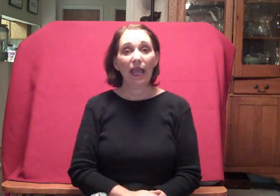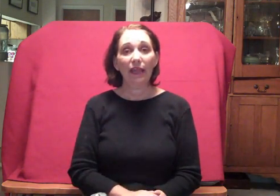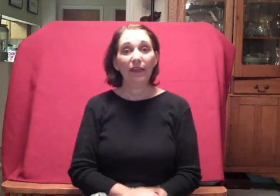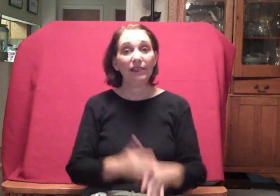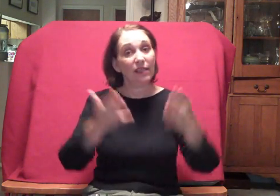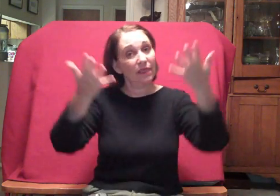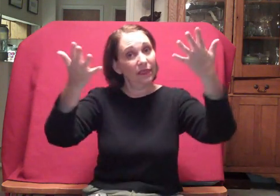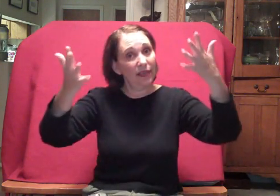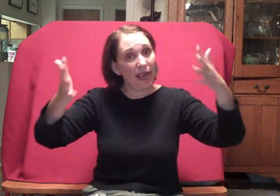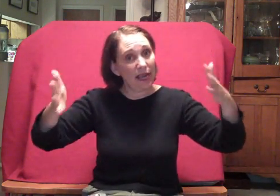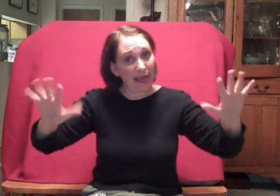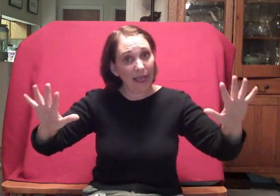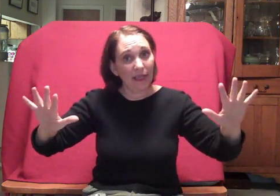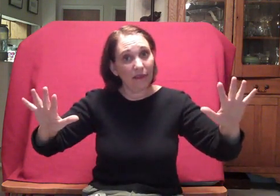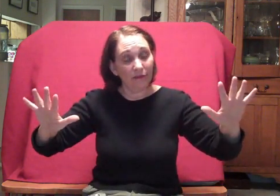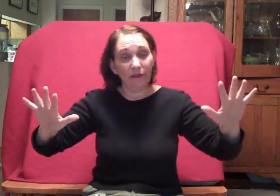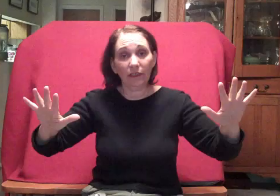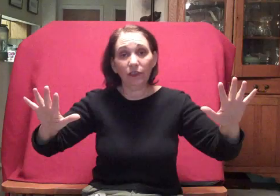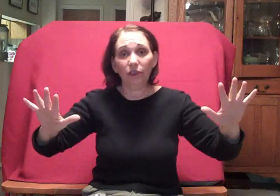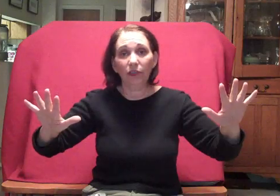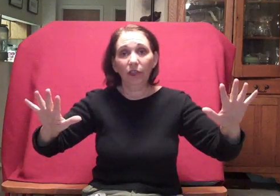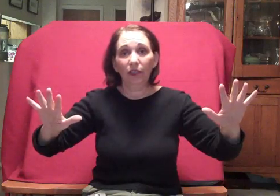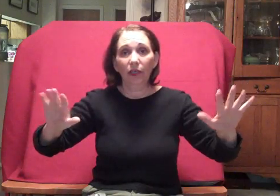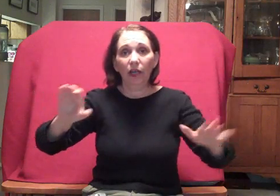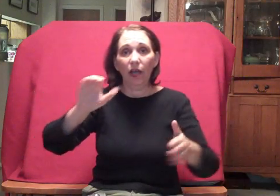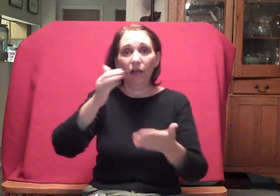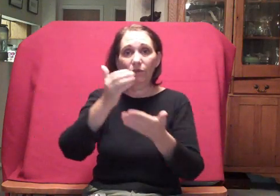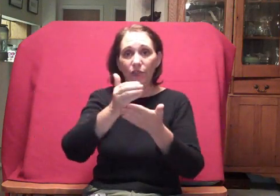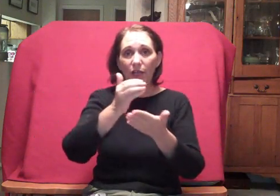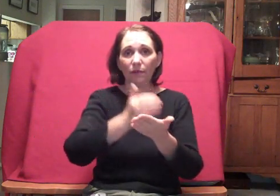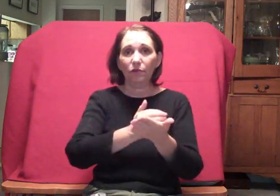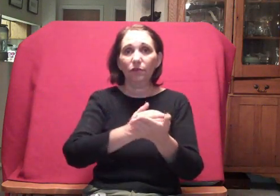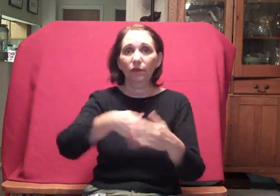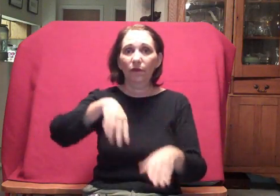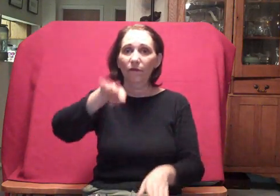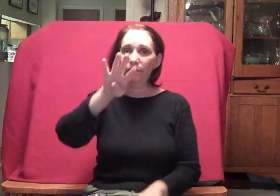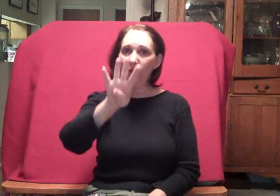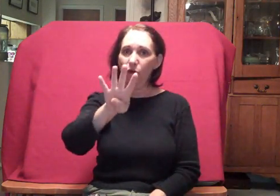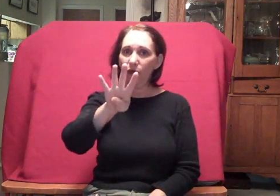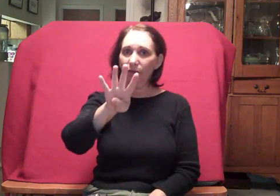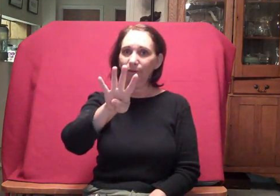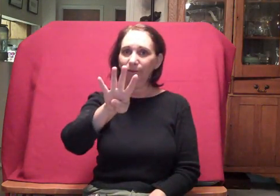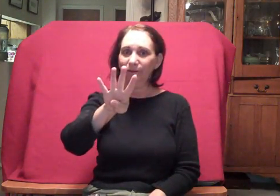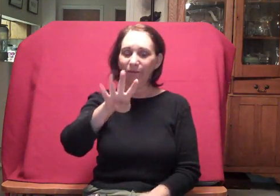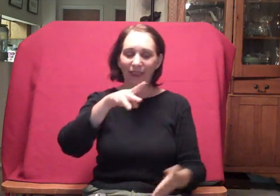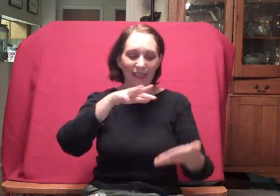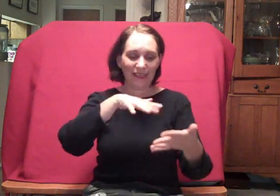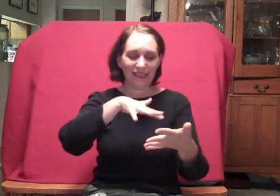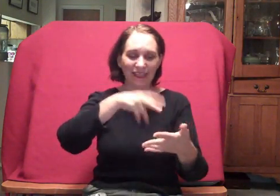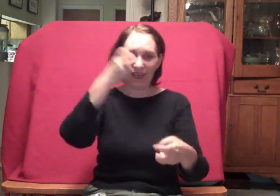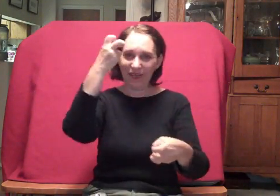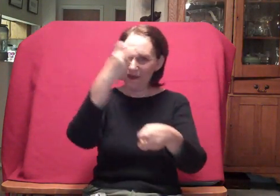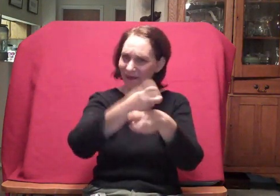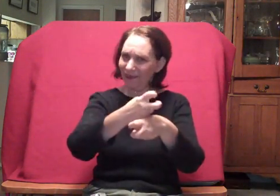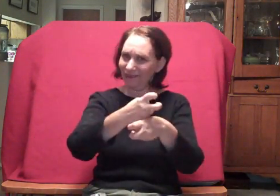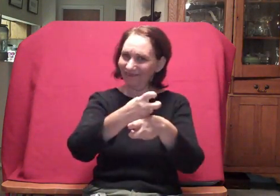And that's the end, the finish of Chapter 4. Study hard.